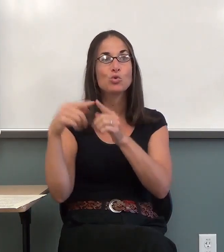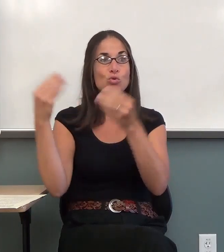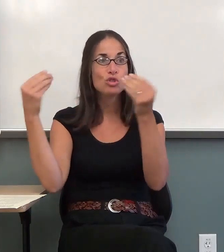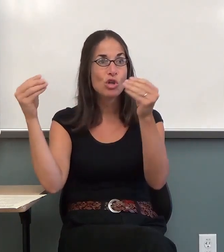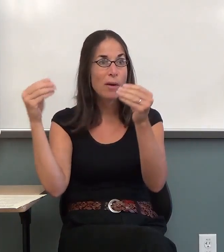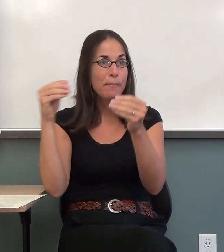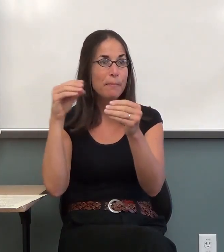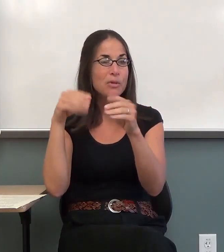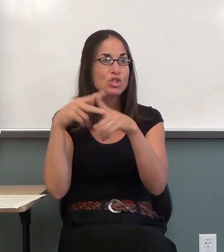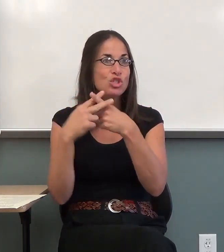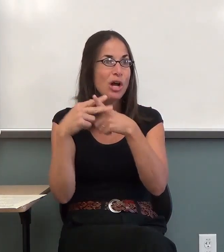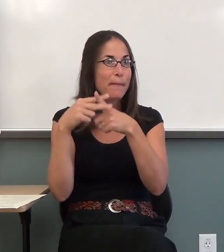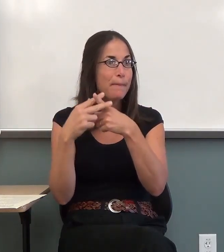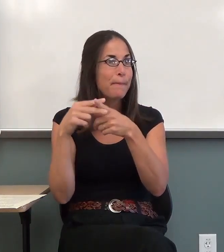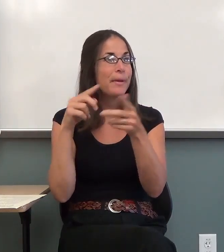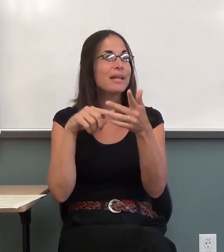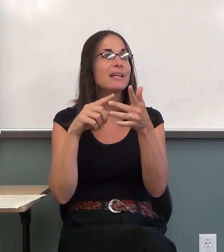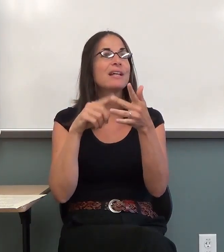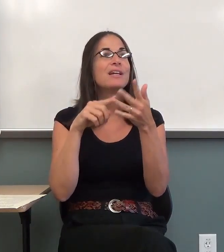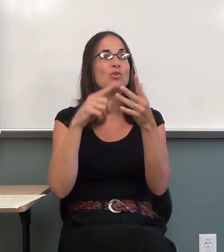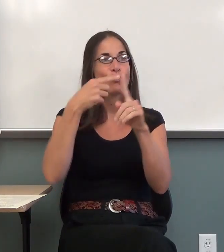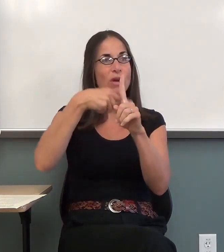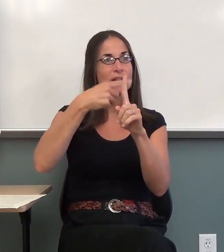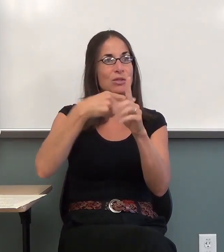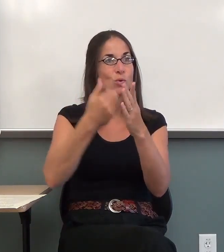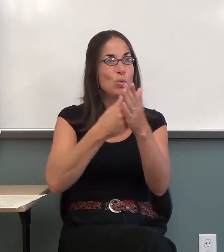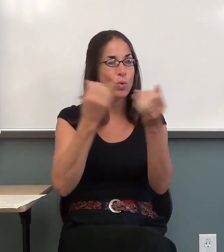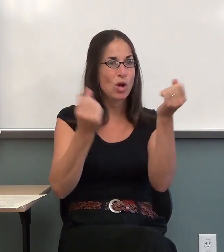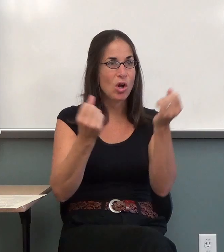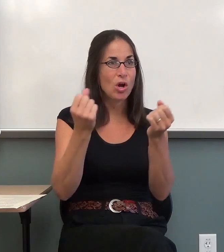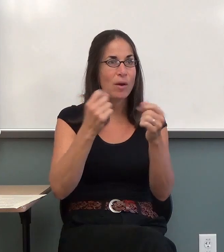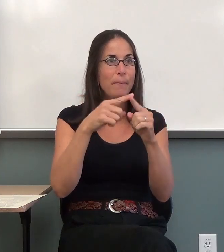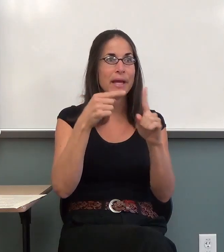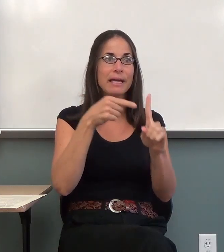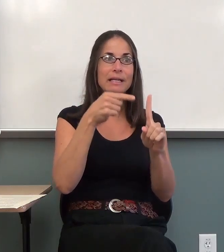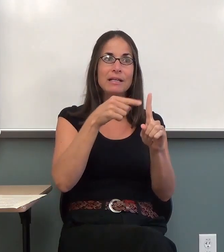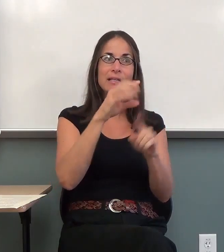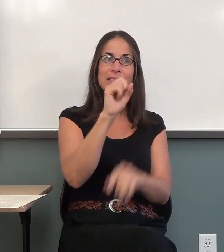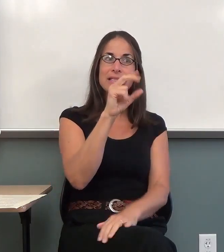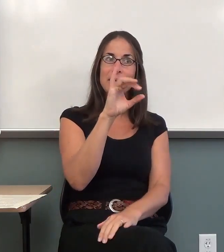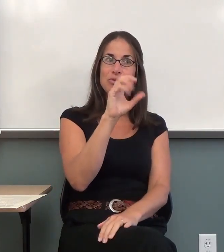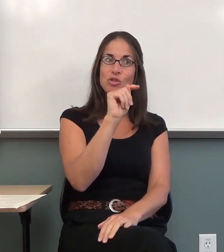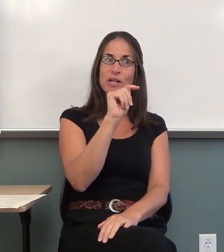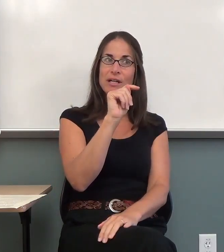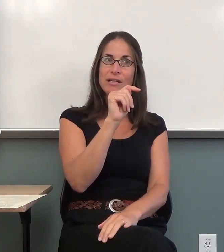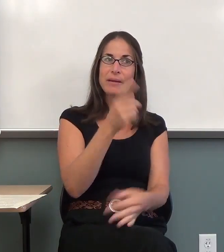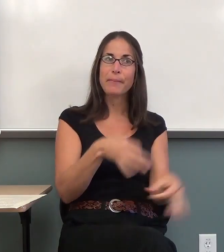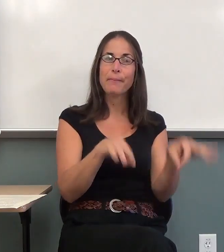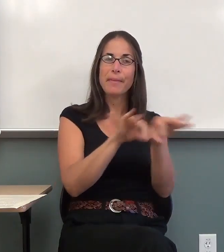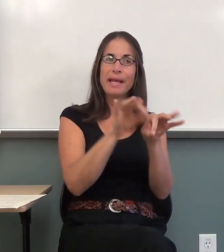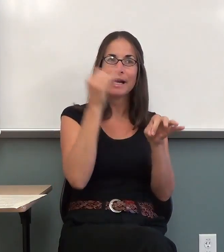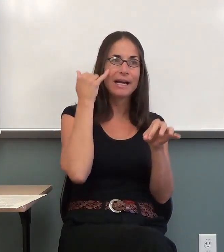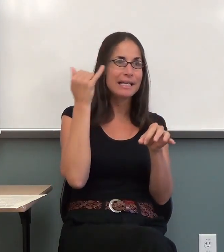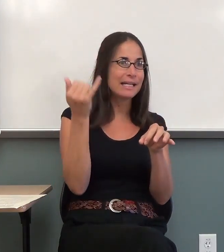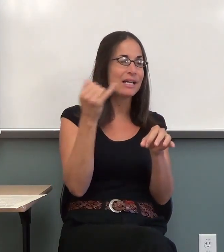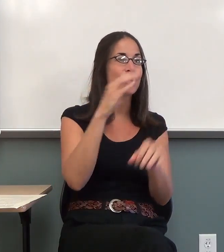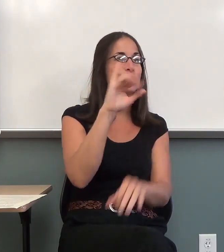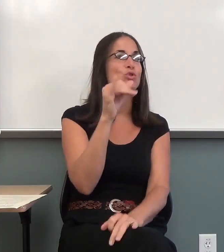do with him renting a new car. But the main subject of that paragraph was what? Joe. Right?